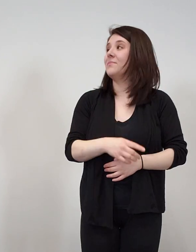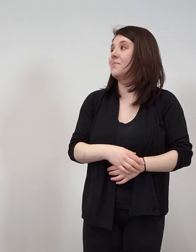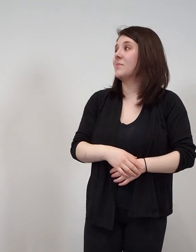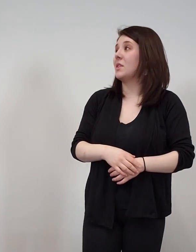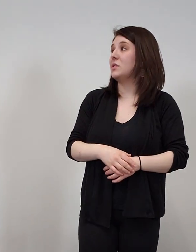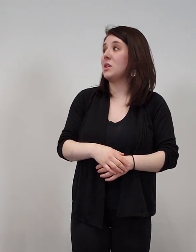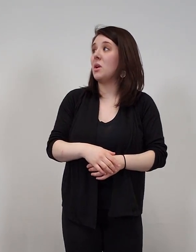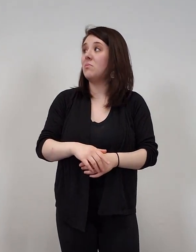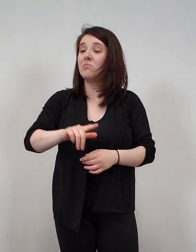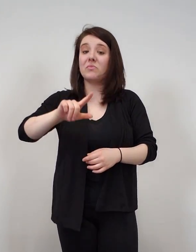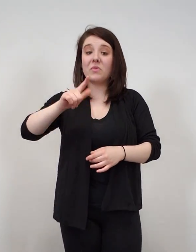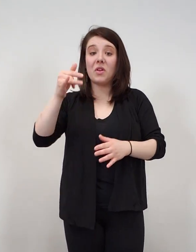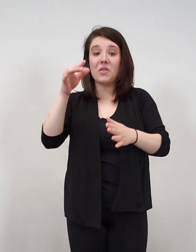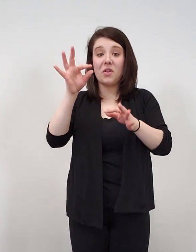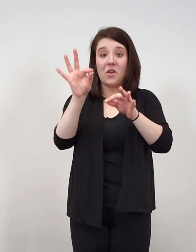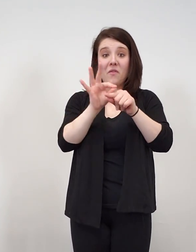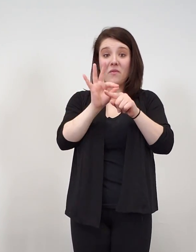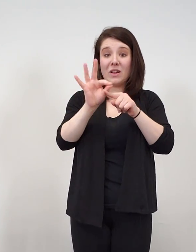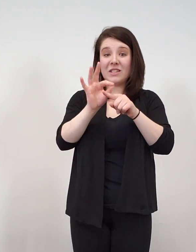Okay, I have to draw you a piece of food that came in.